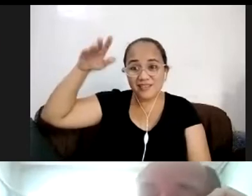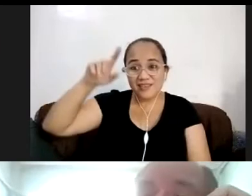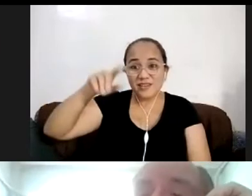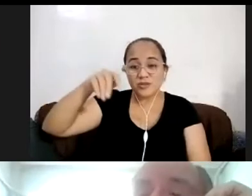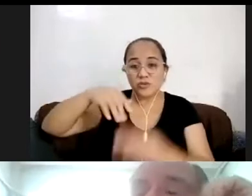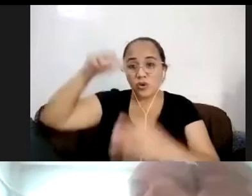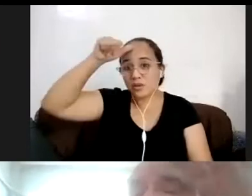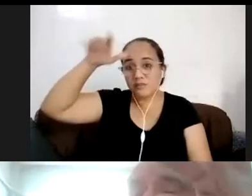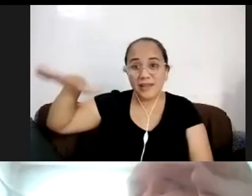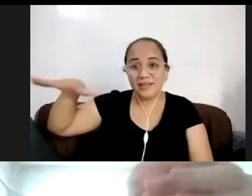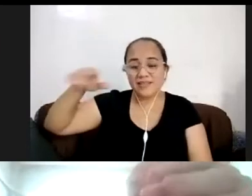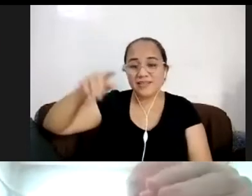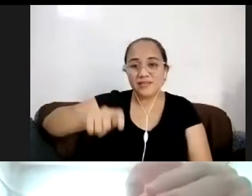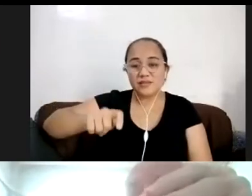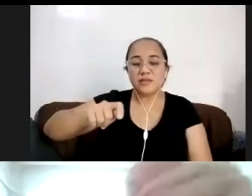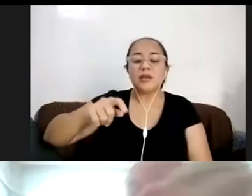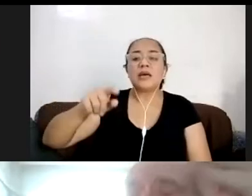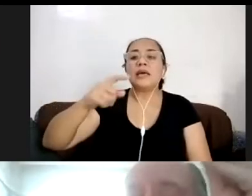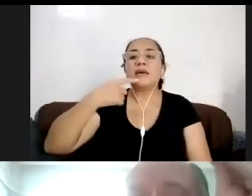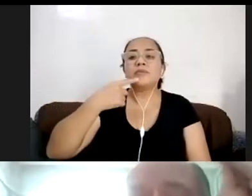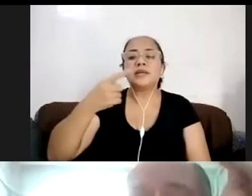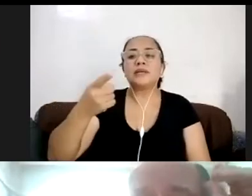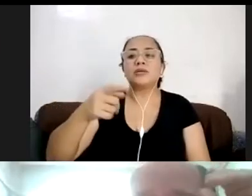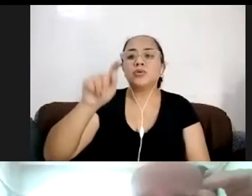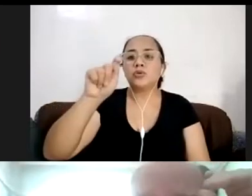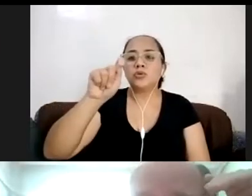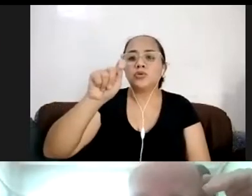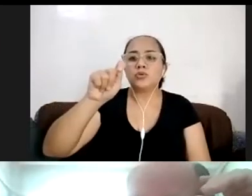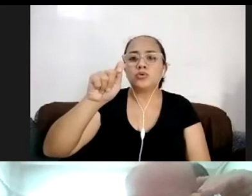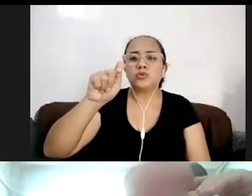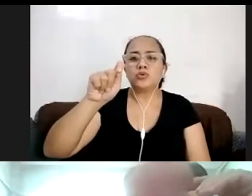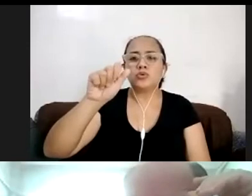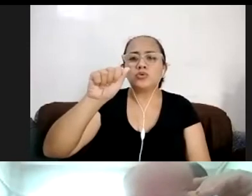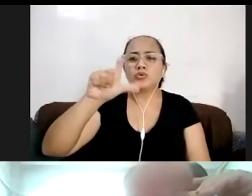Okay. So if we say tall, what is that by itself?